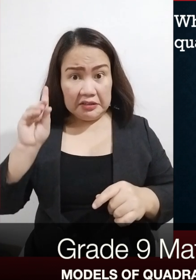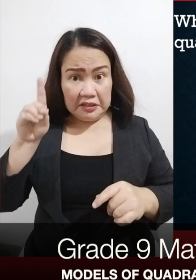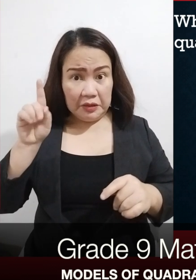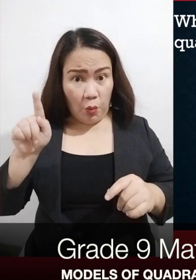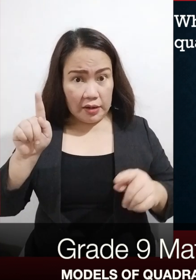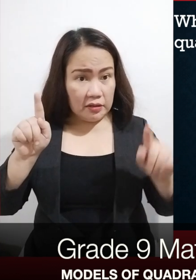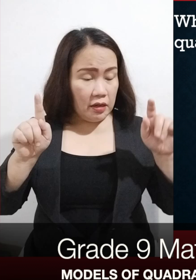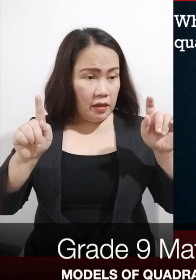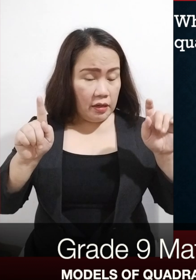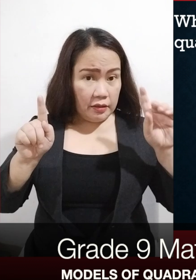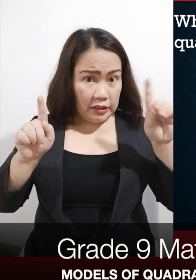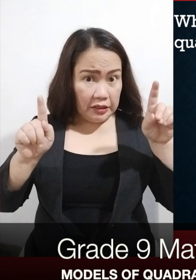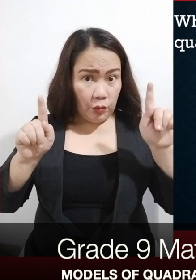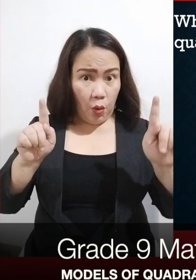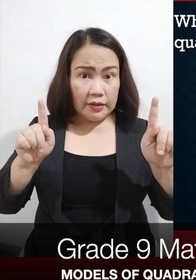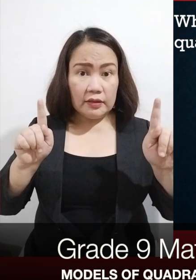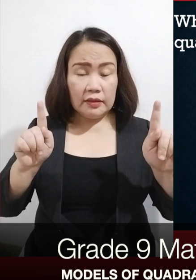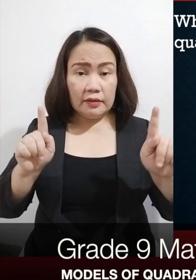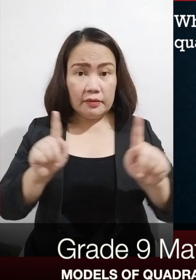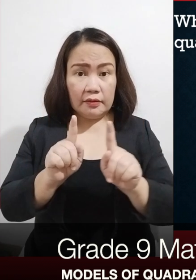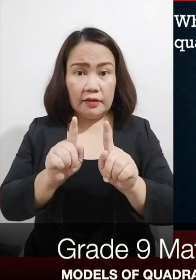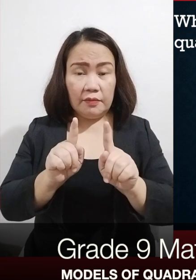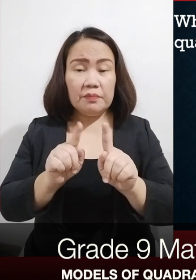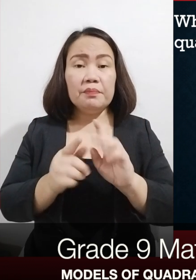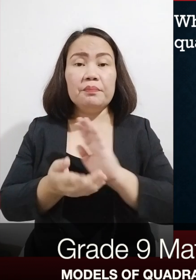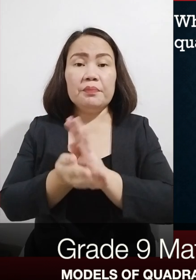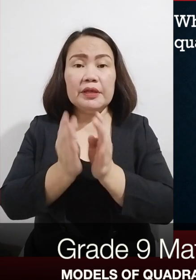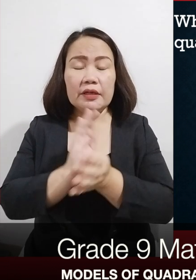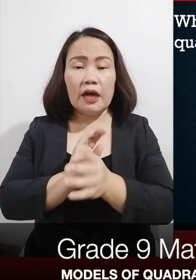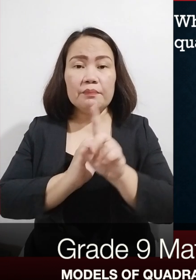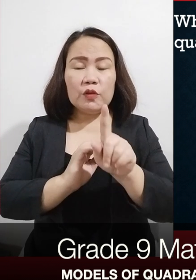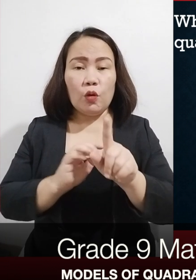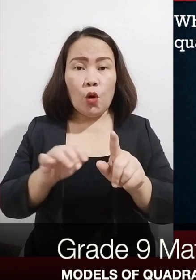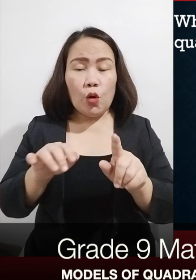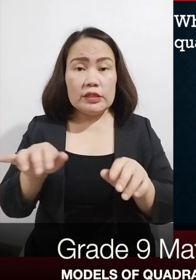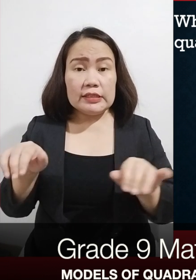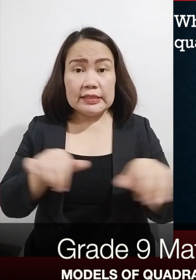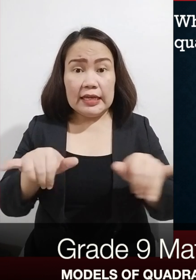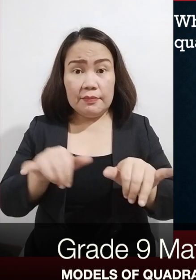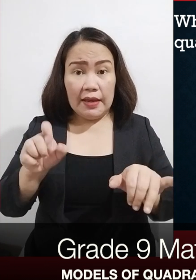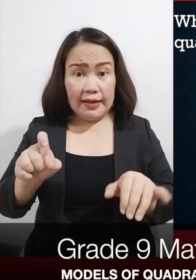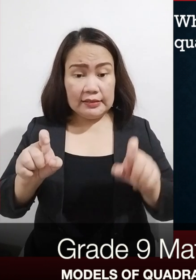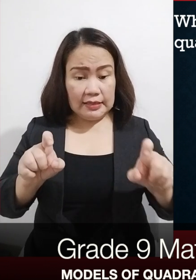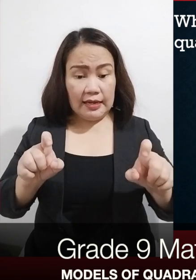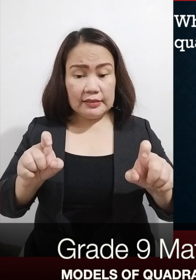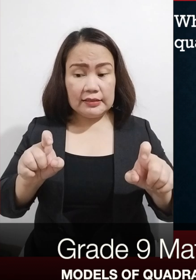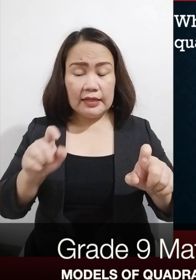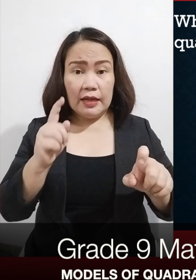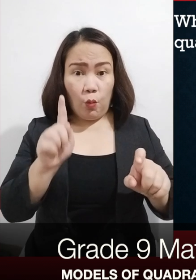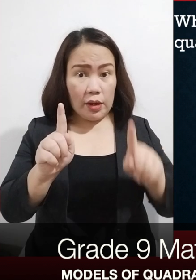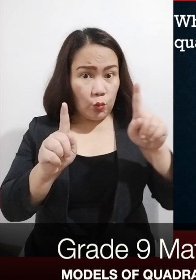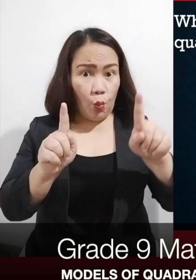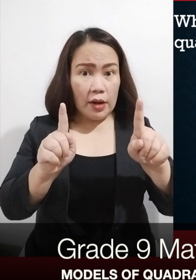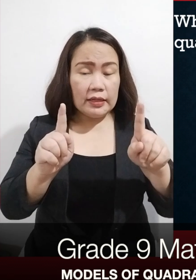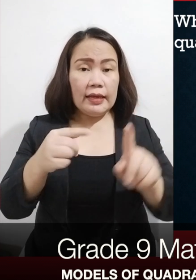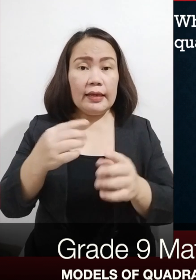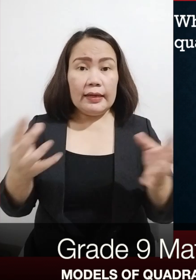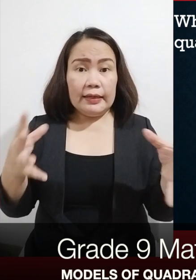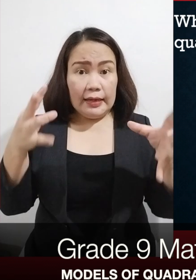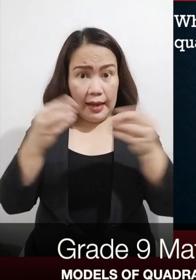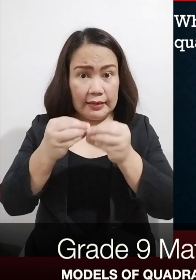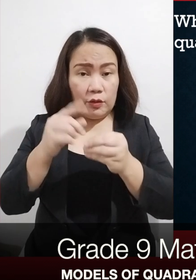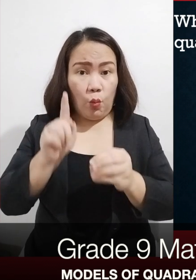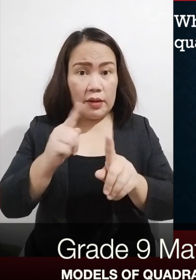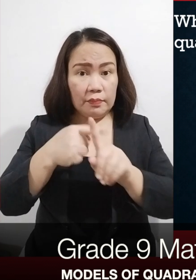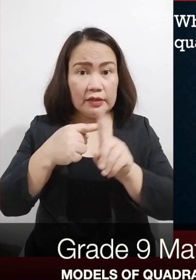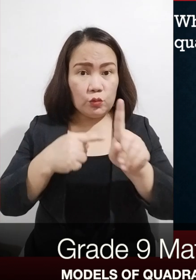is 1, when we are multiplying two variables with the same basis, we are adding their exponents. That's why